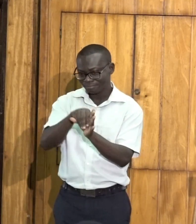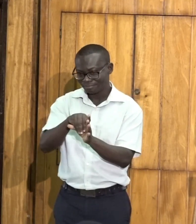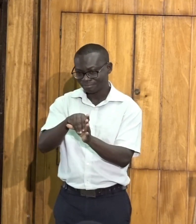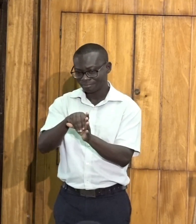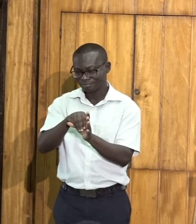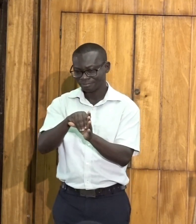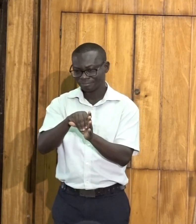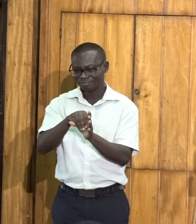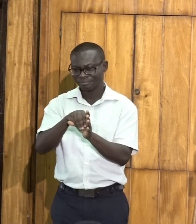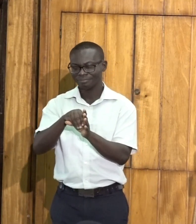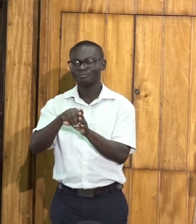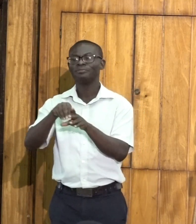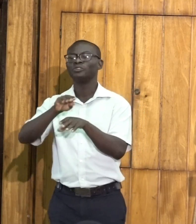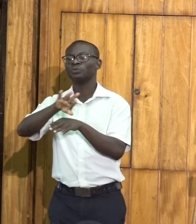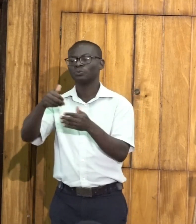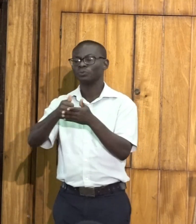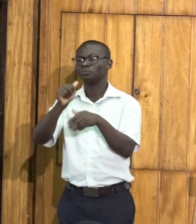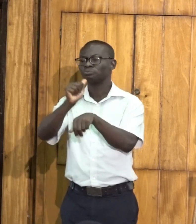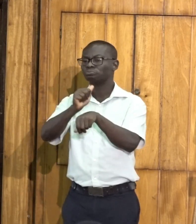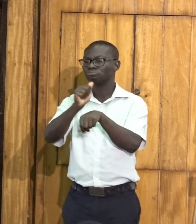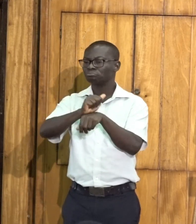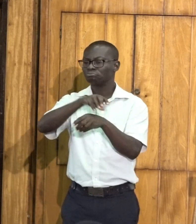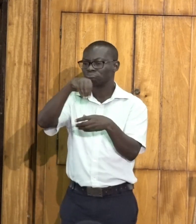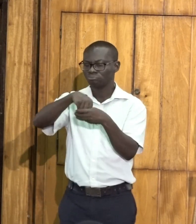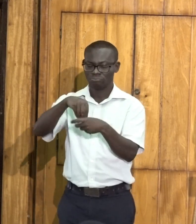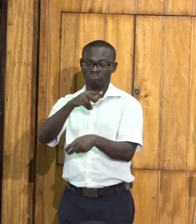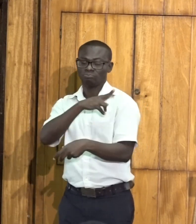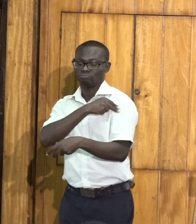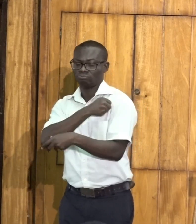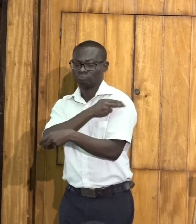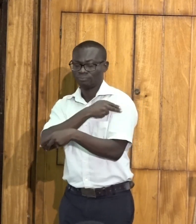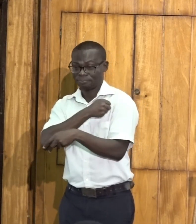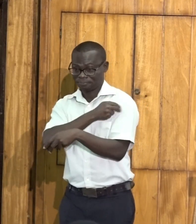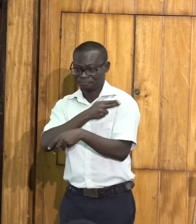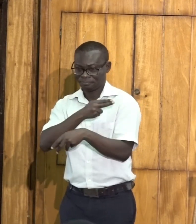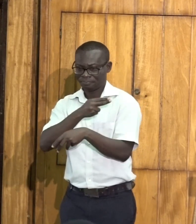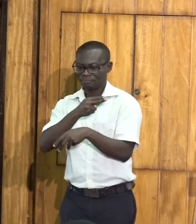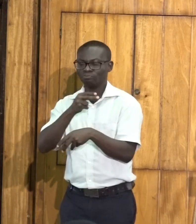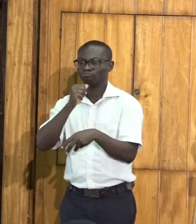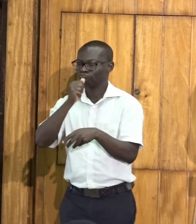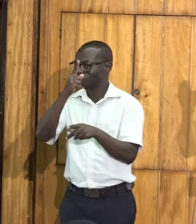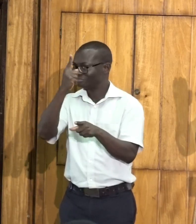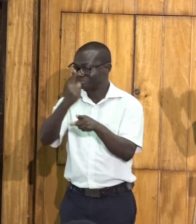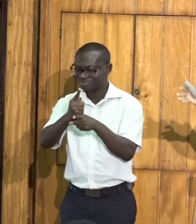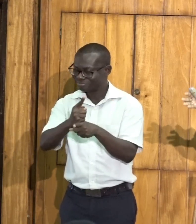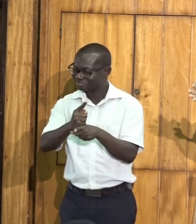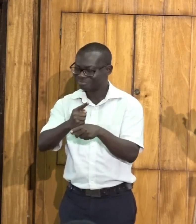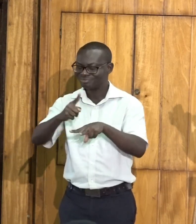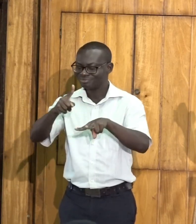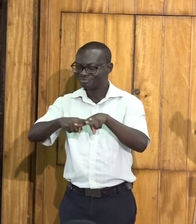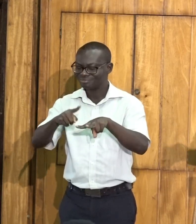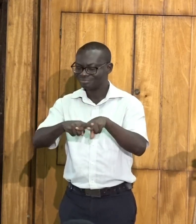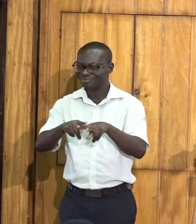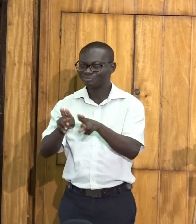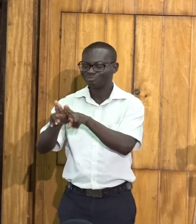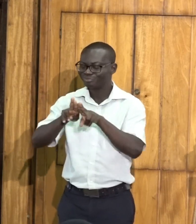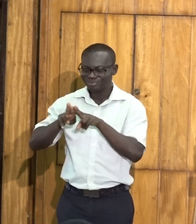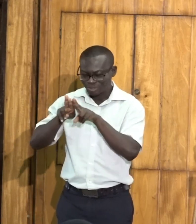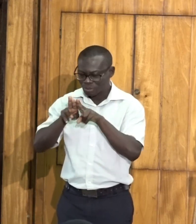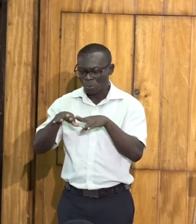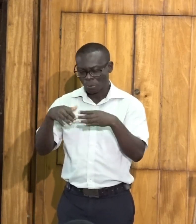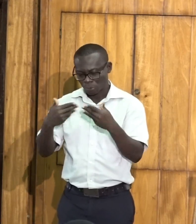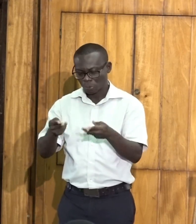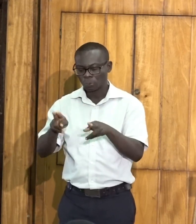staff from all entry points of the health facilities. So it isn't just an HIV unit or HIV clinic